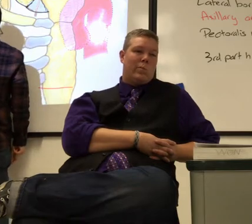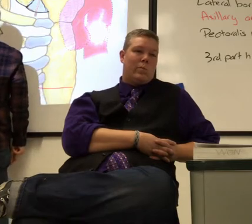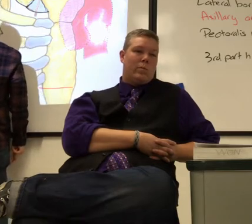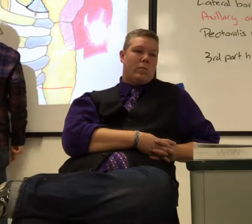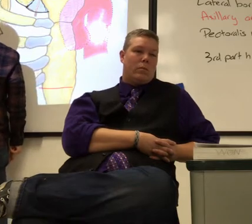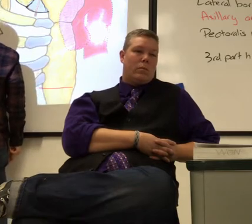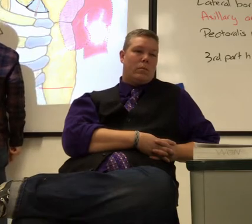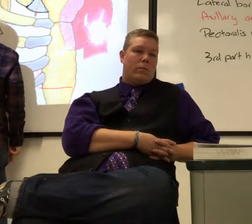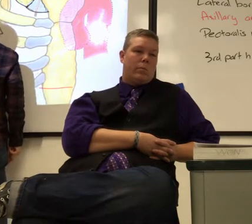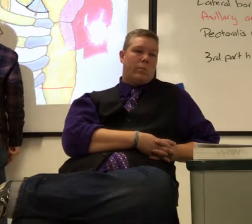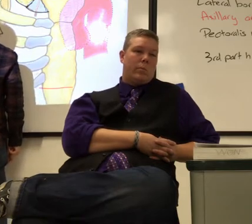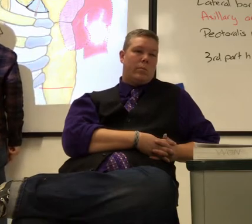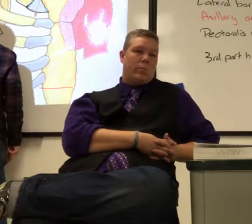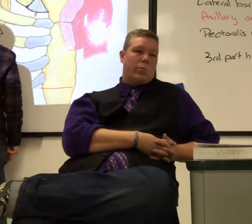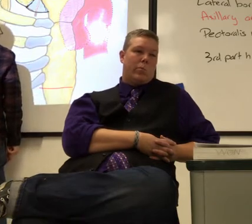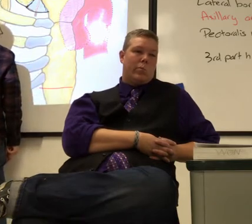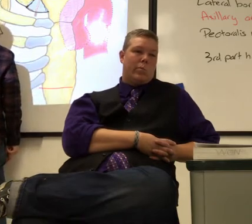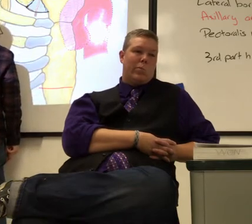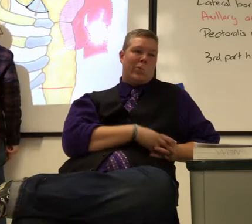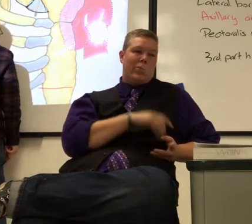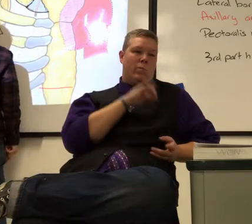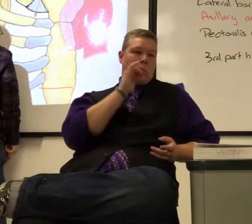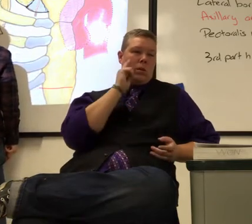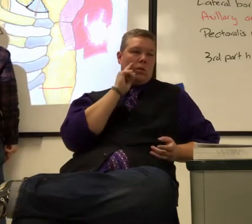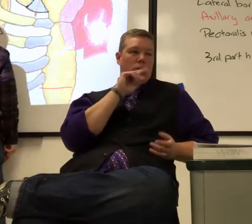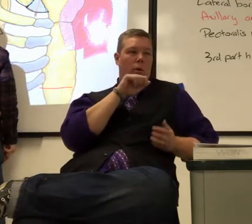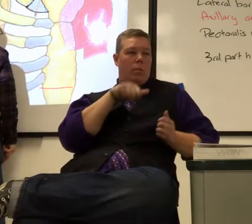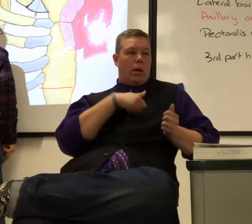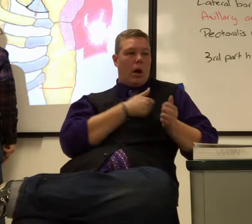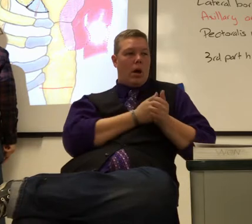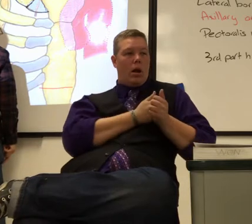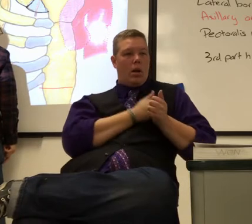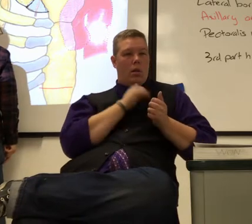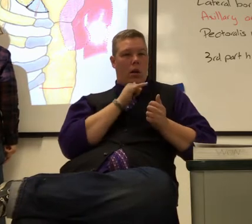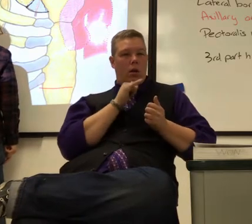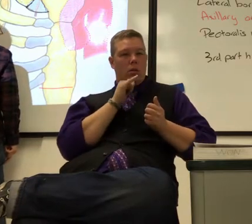it's going behind the surgical neck.